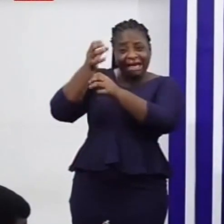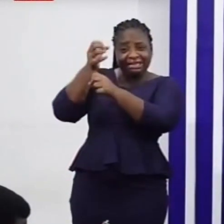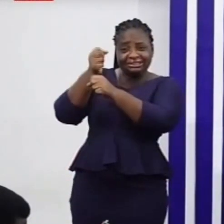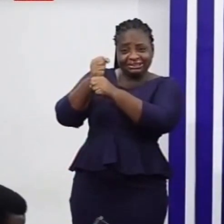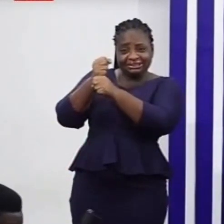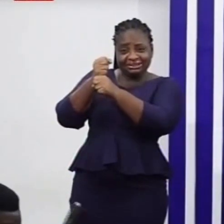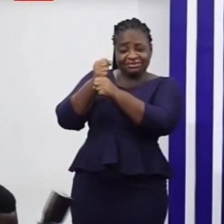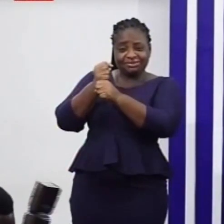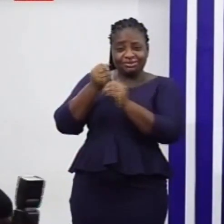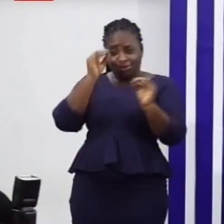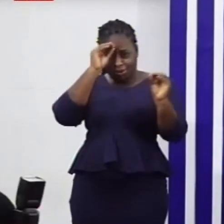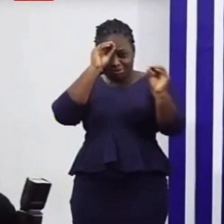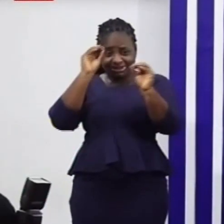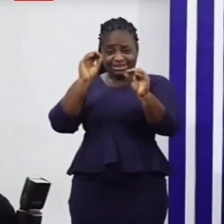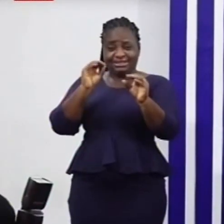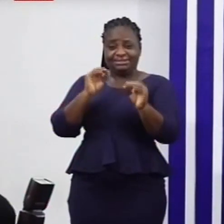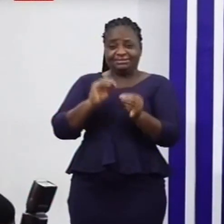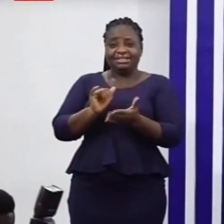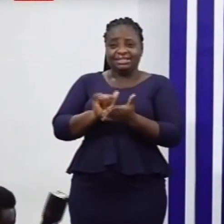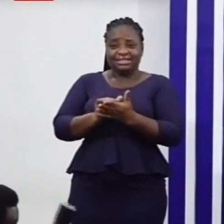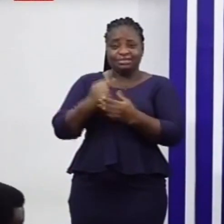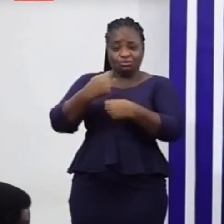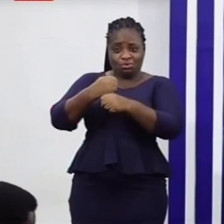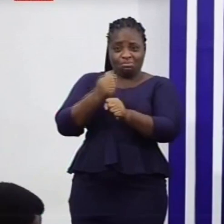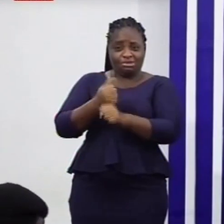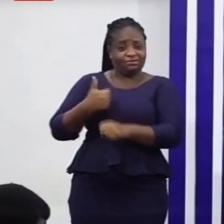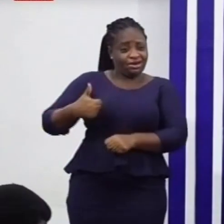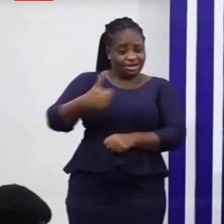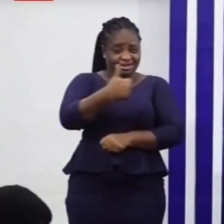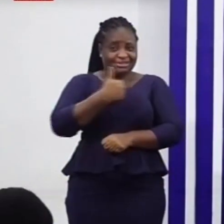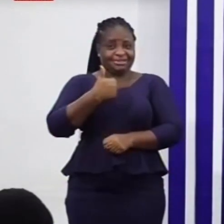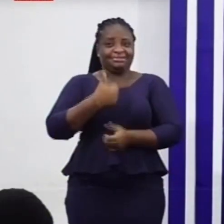the objective that we set for ourselves.